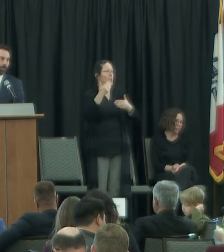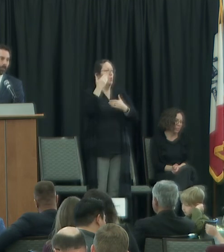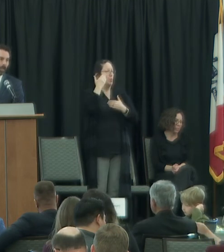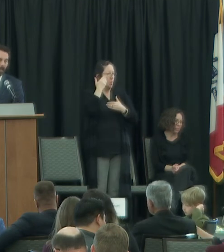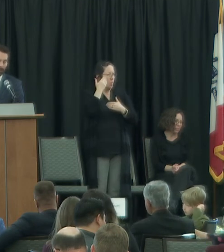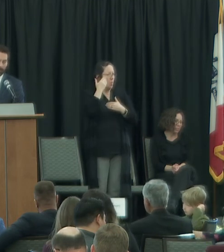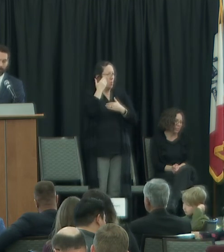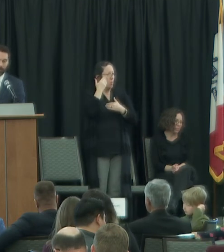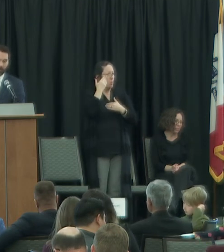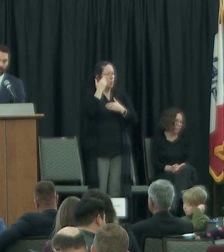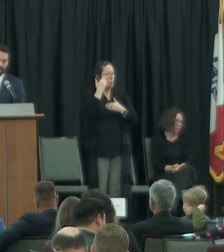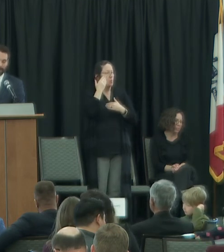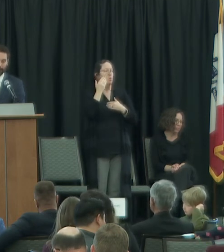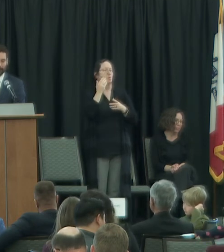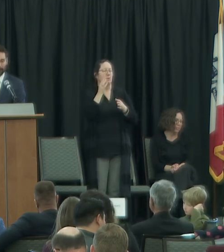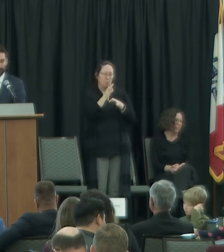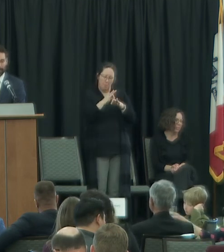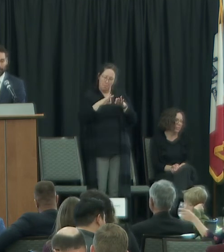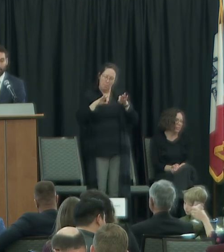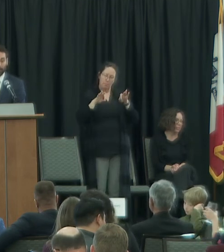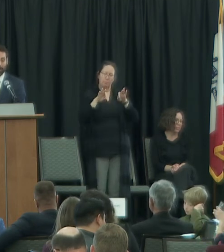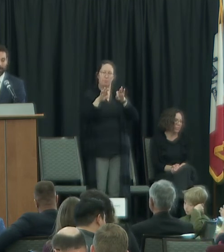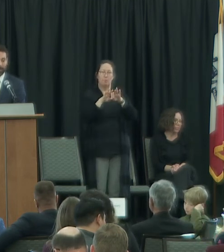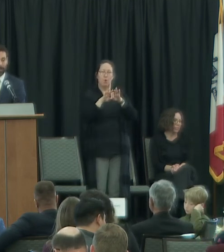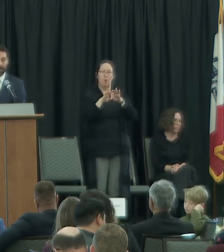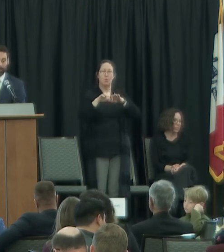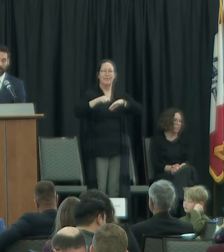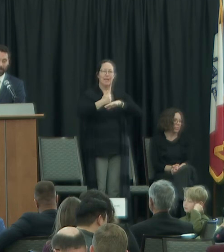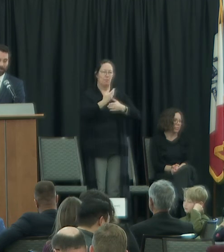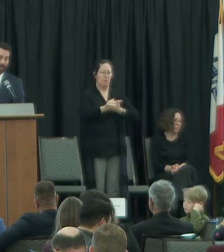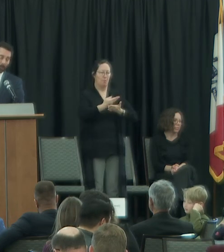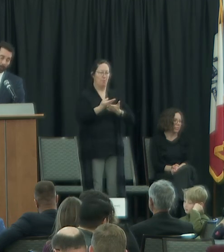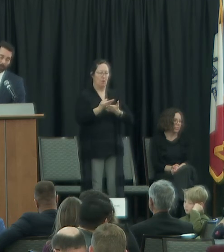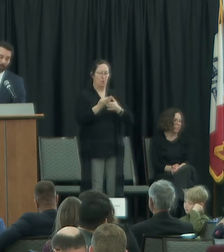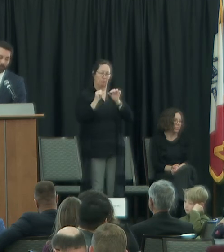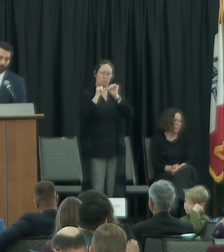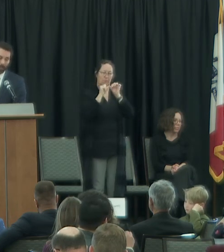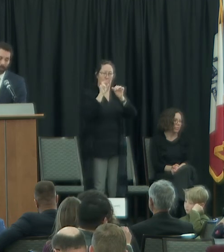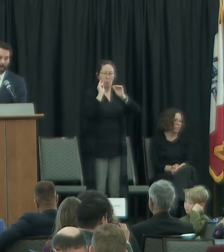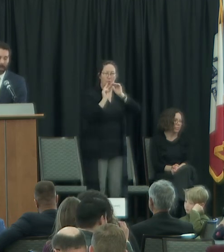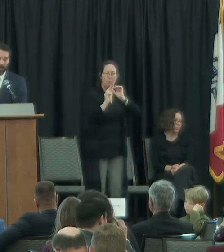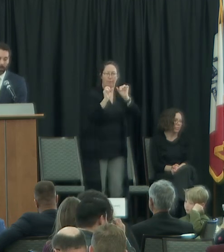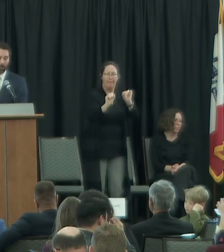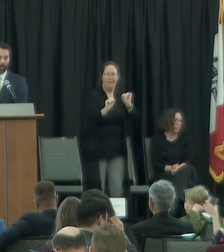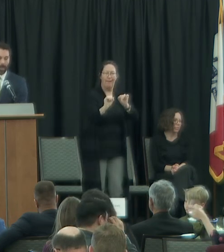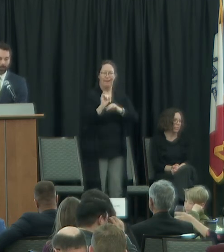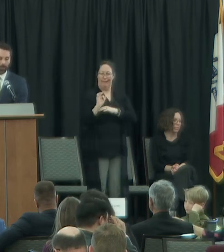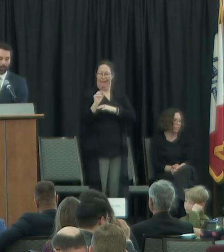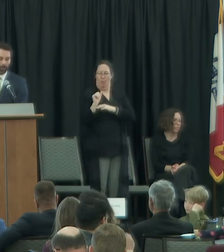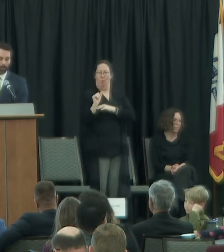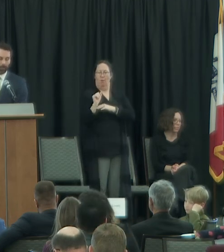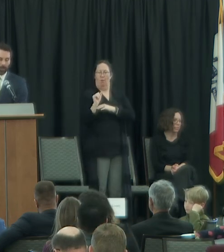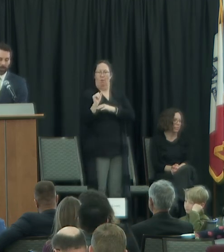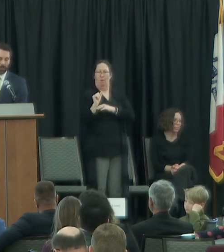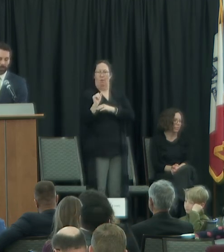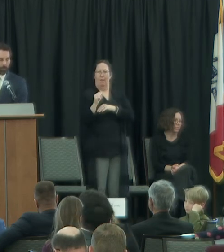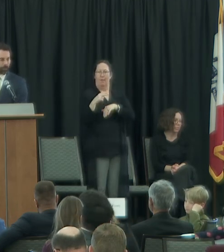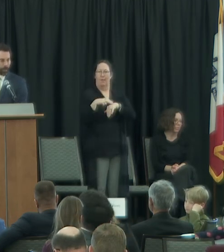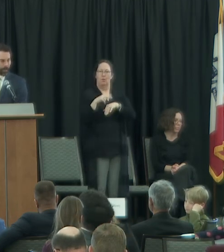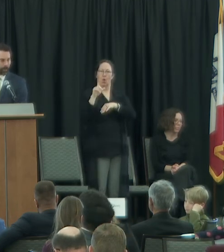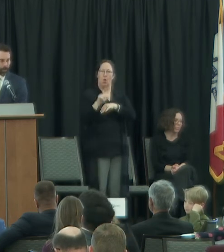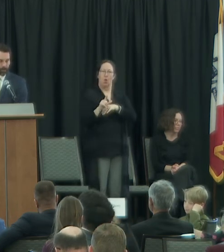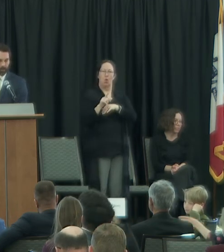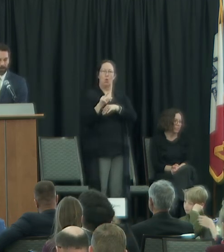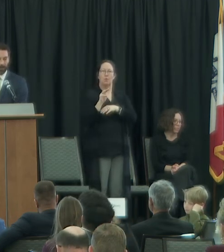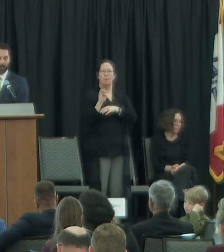importance of being able to build a budget on something that is stable and predictable. And in Iowa, we have some of the nation's lowest